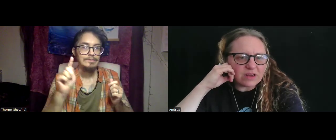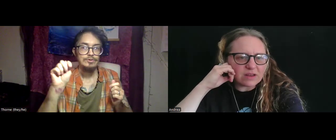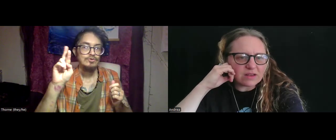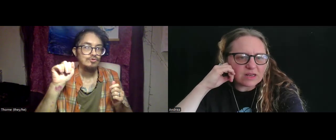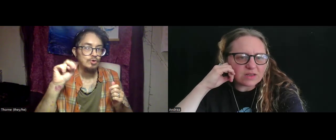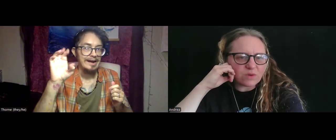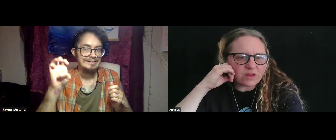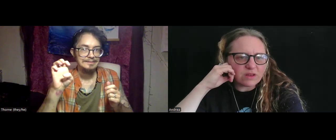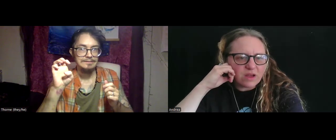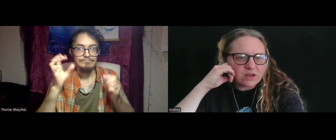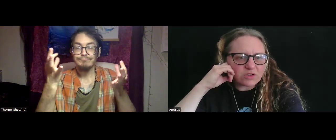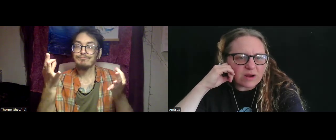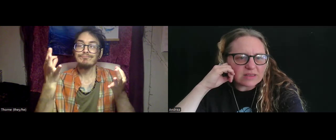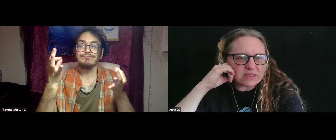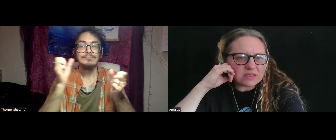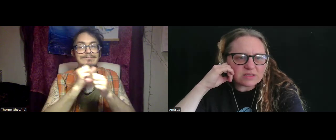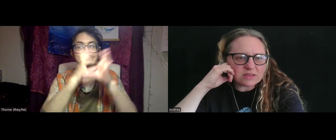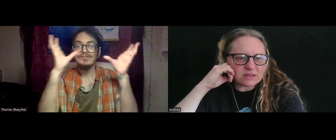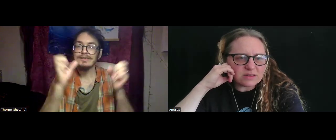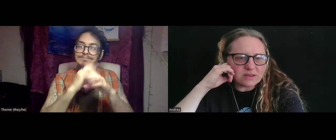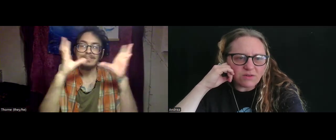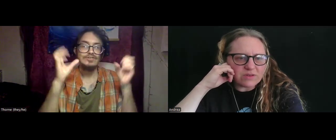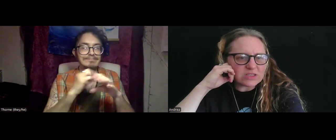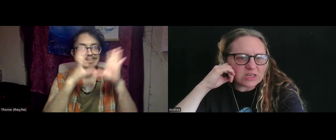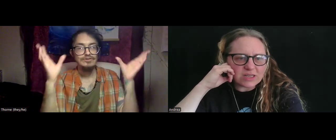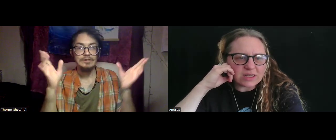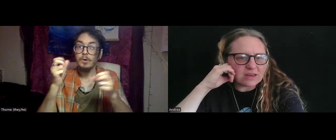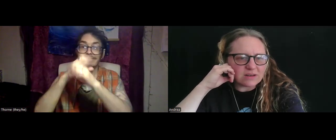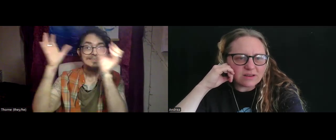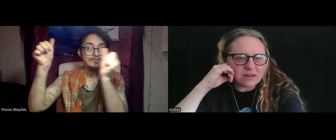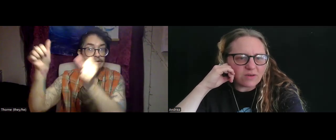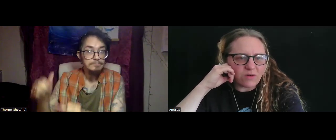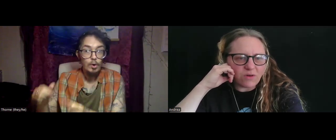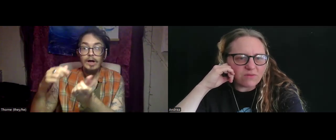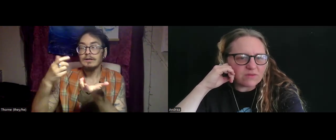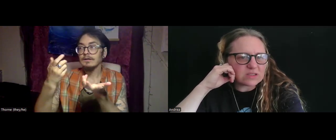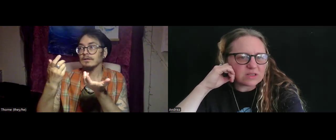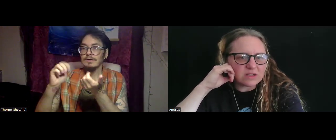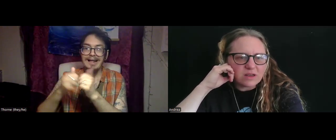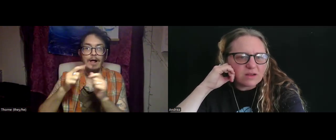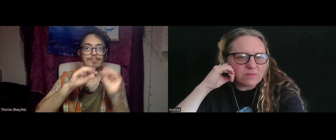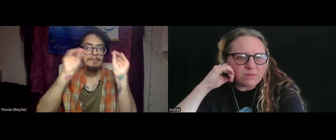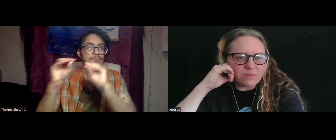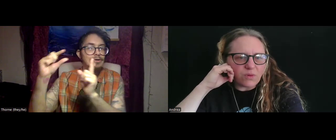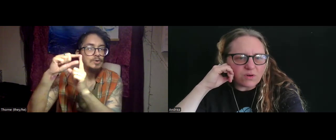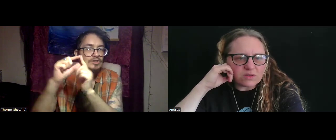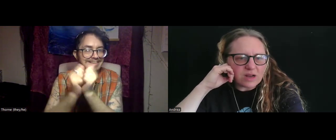very connected with trance, visioning and, or vision boards or how